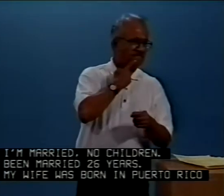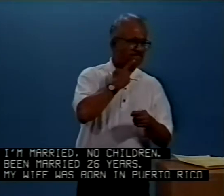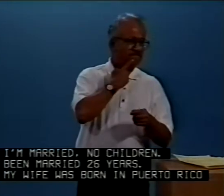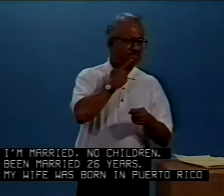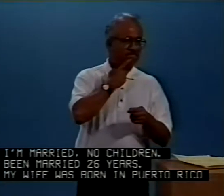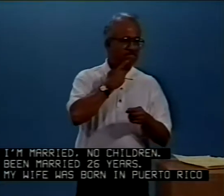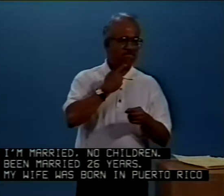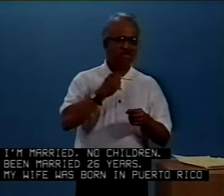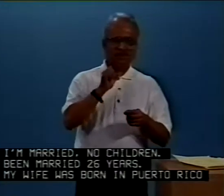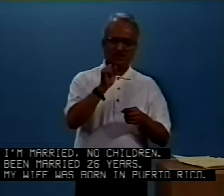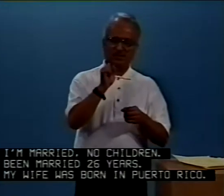and she's profoundly deaf.